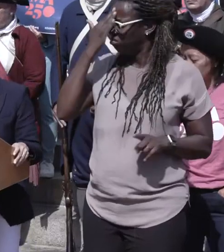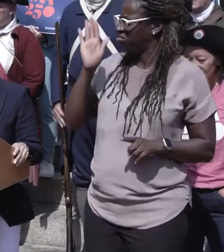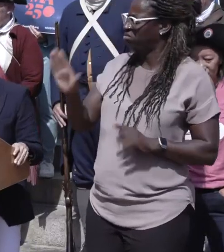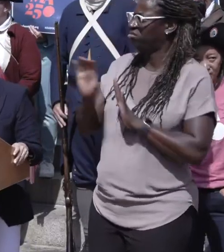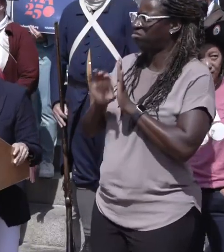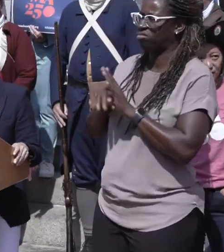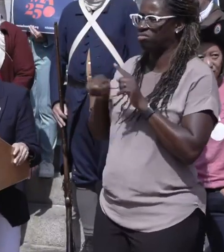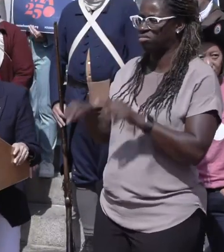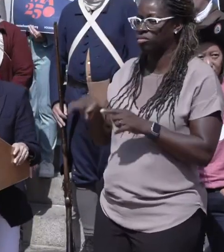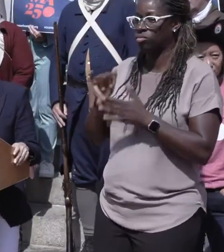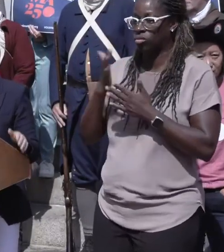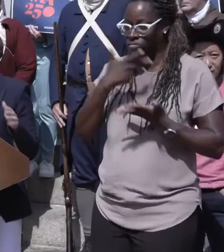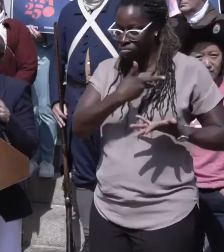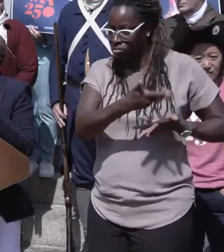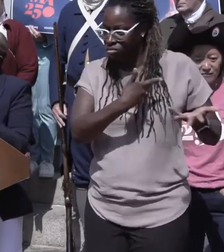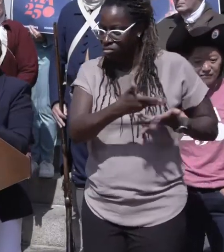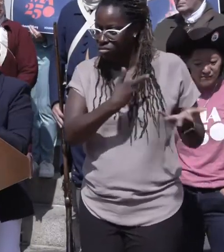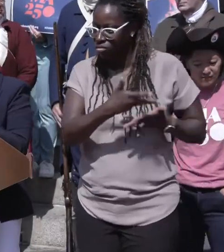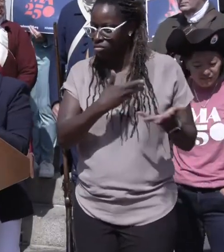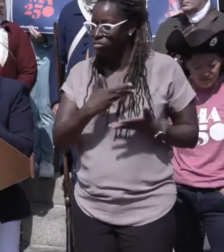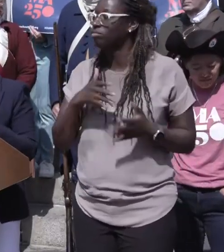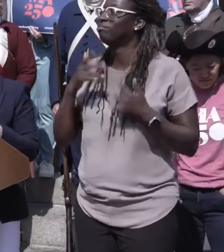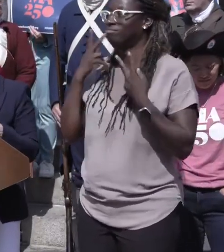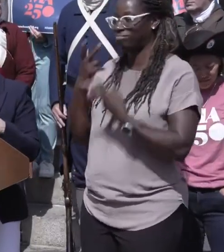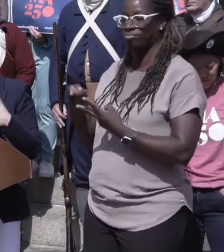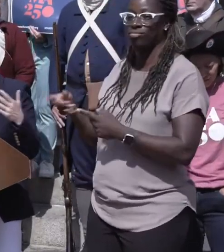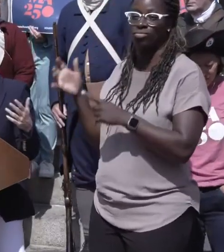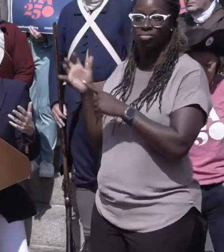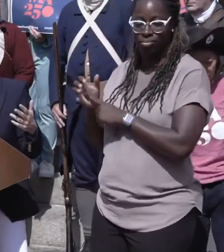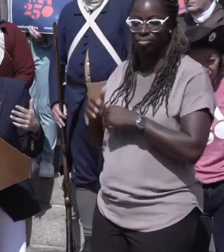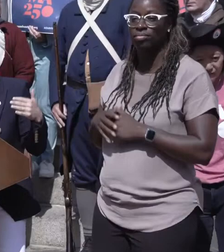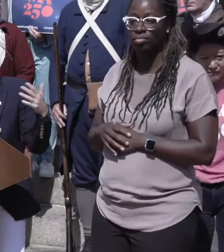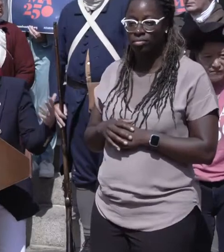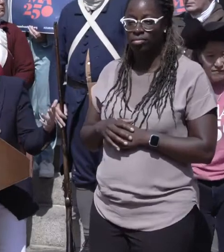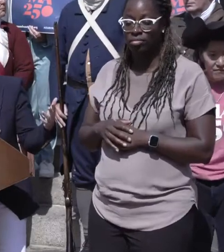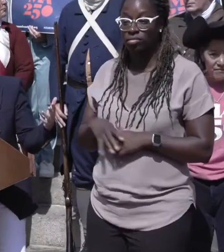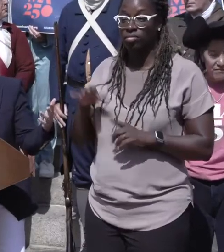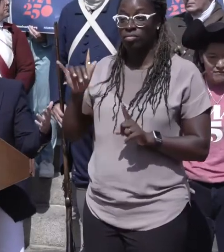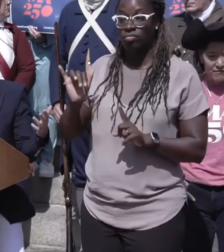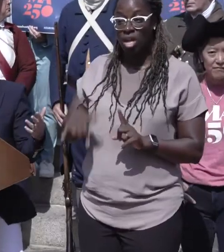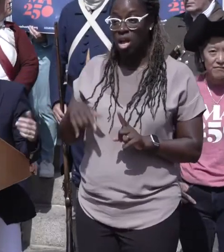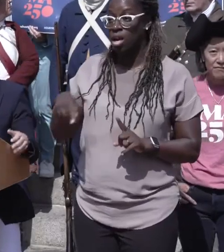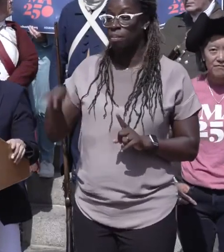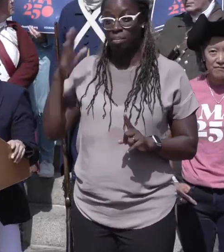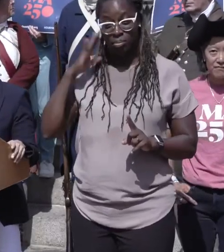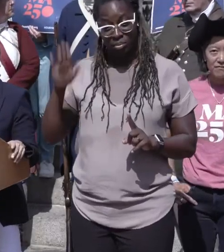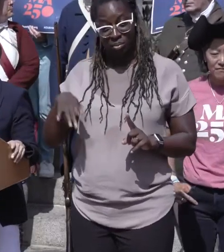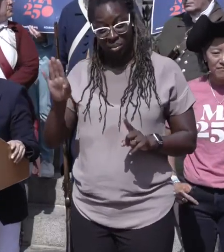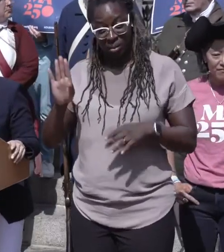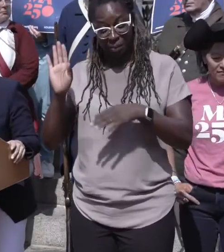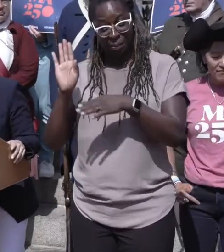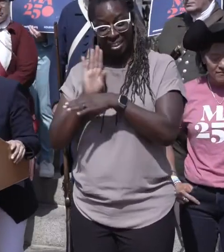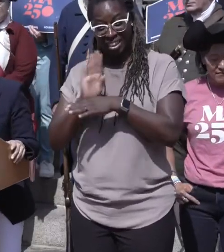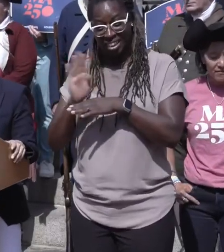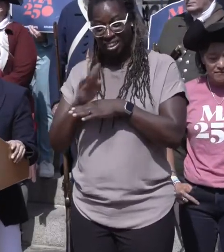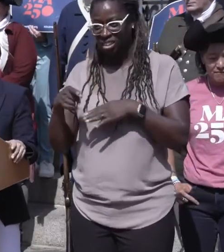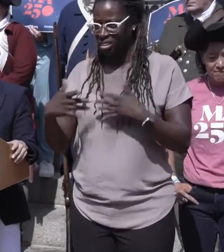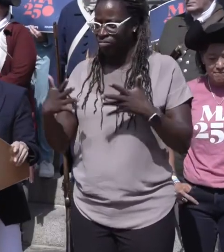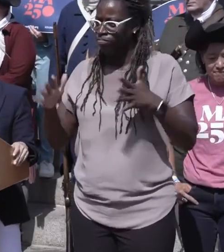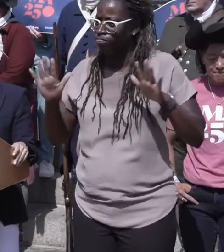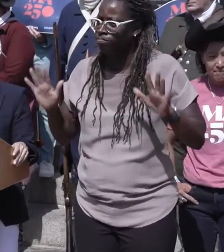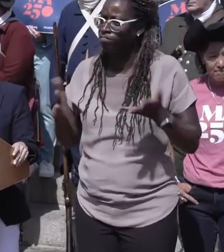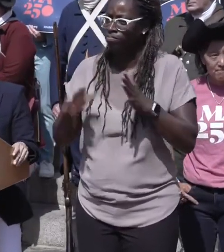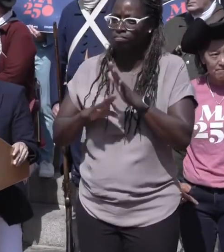to their states. And so that's, you know, a piece of this, certainly. I mean, most importantly, we want to honor our history and we want to inspire